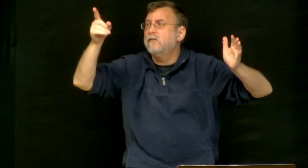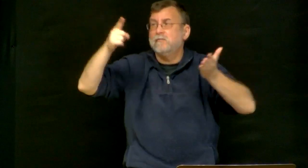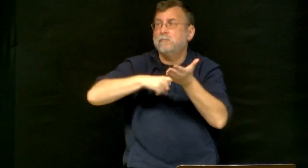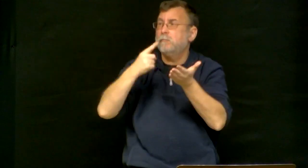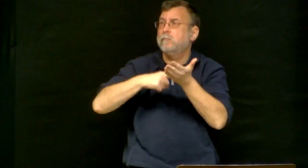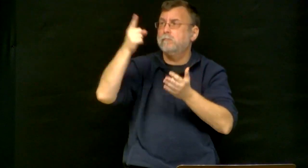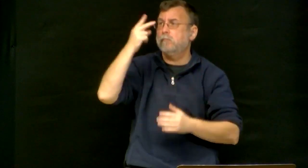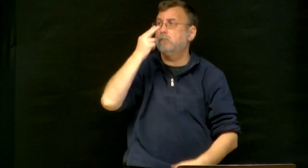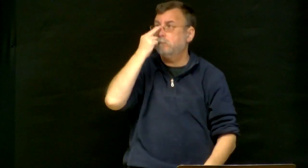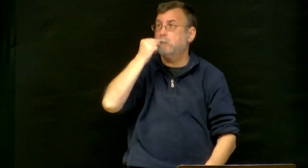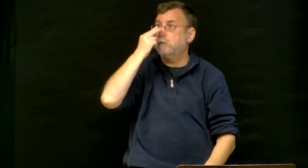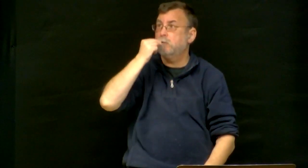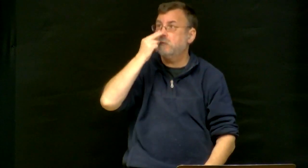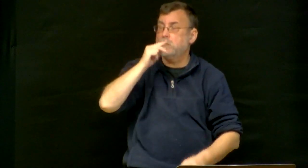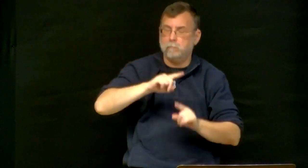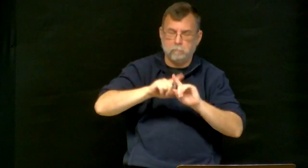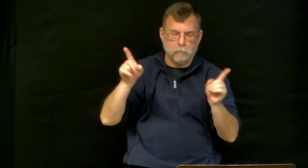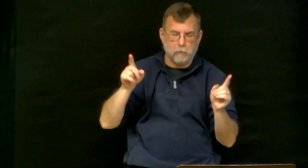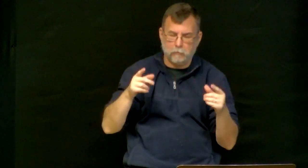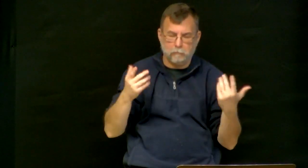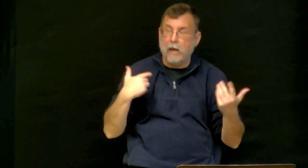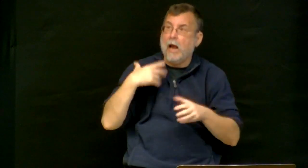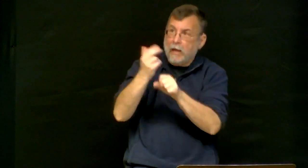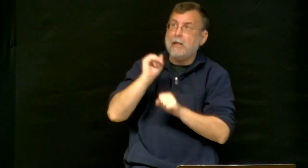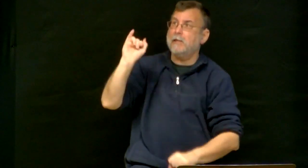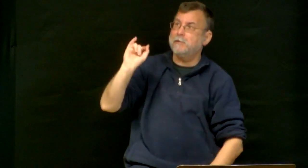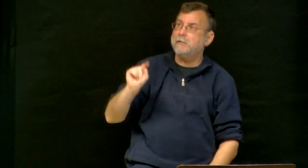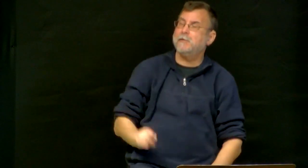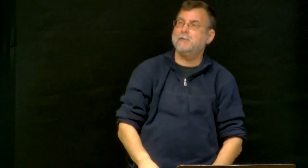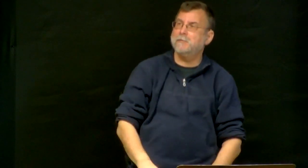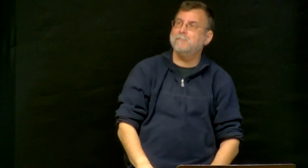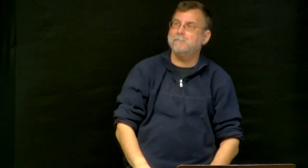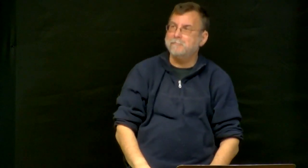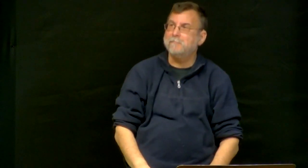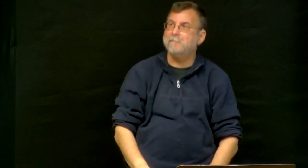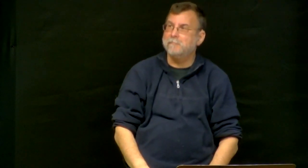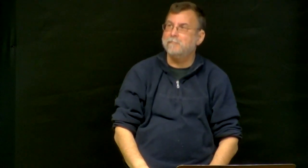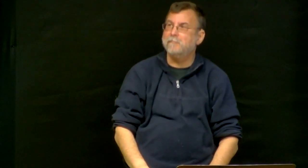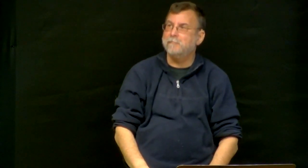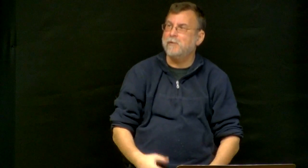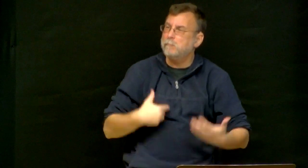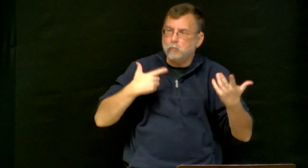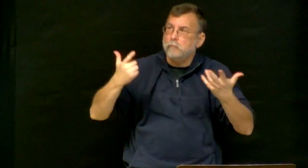You got our attention. And sometimes it's funny. I get it.